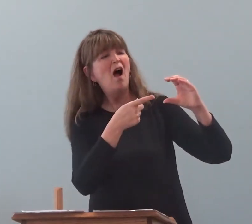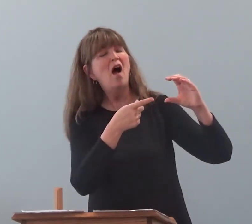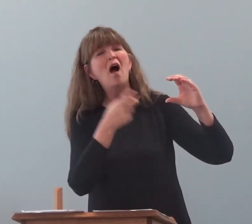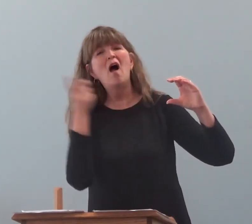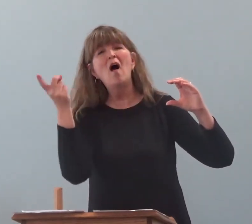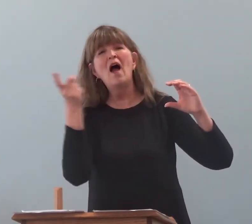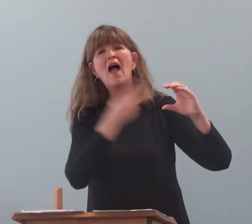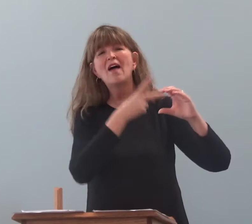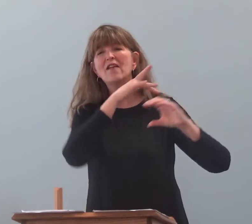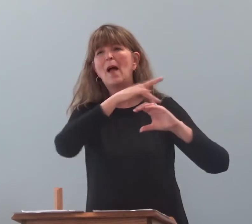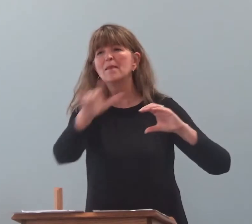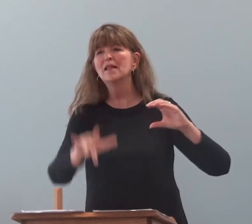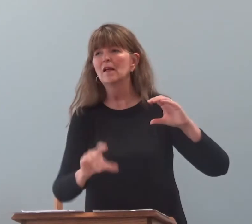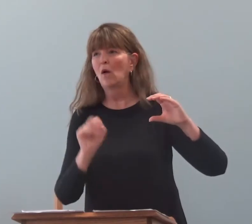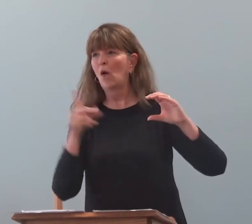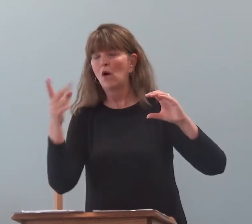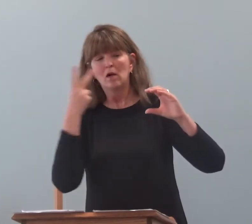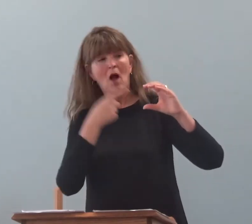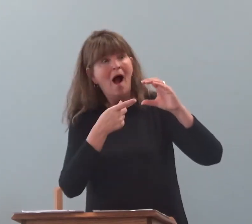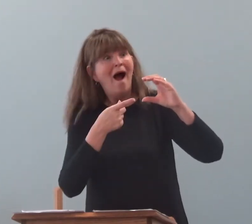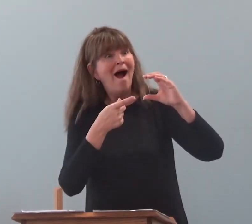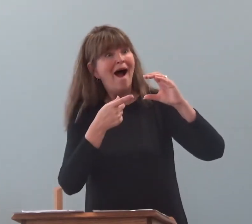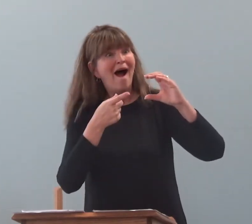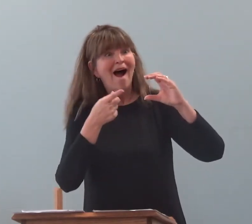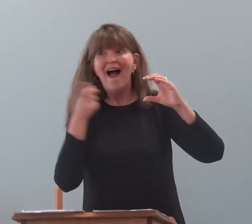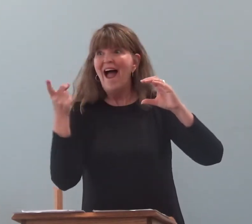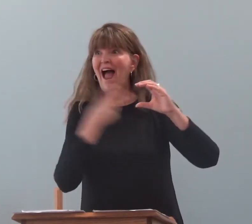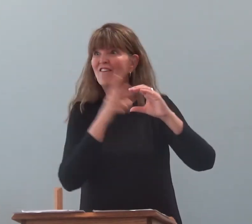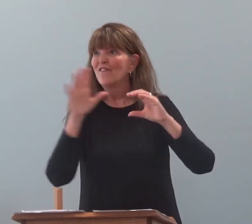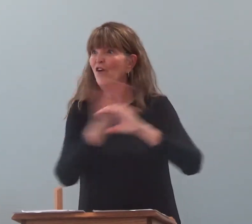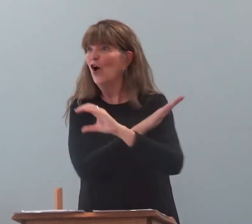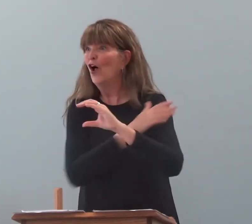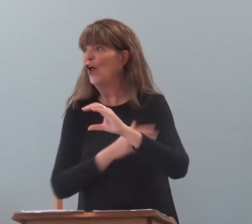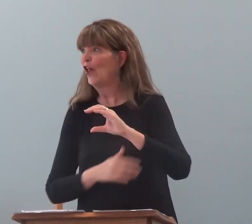Oh. And if you see it as half empty or half full,